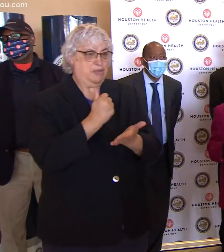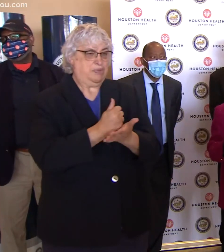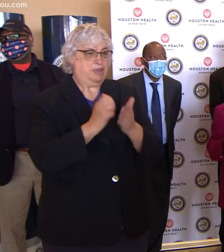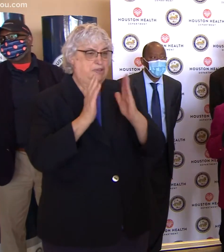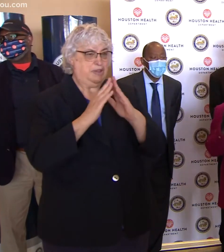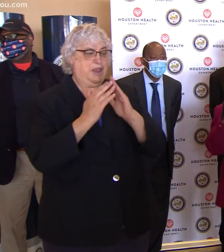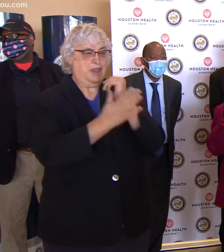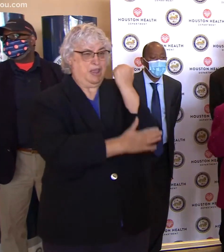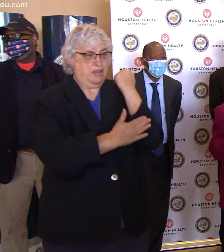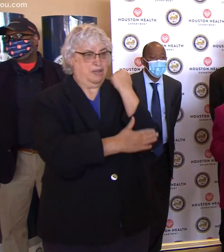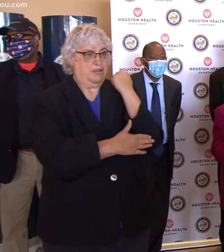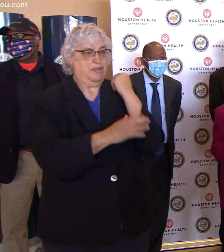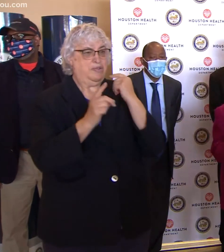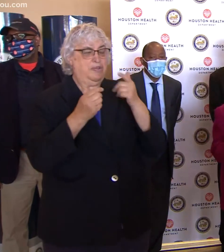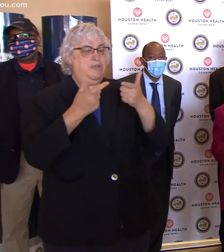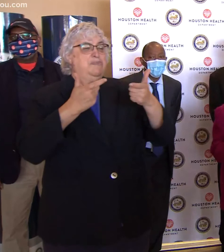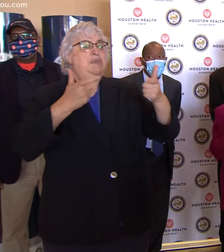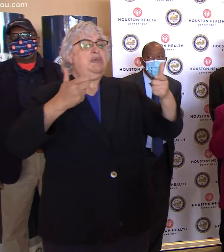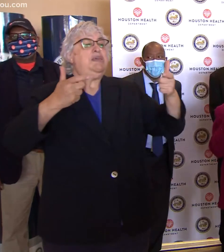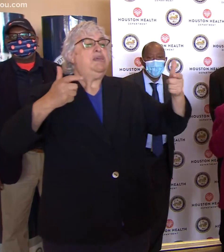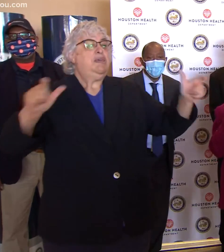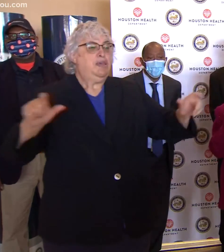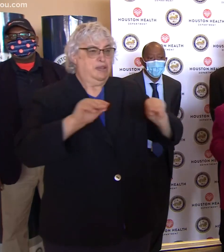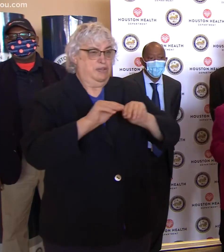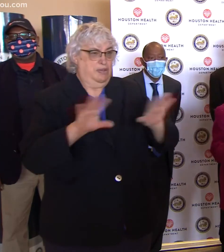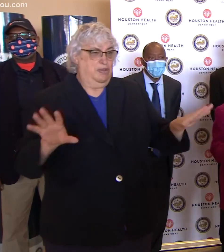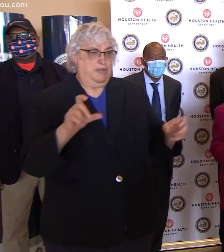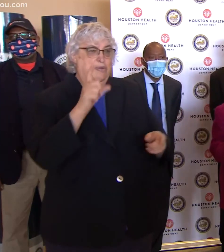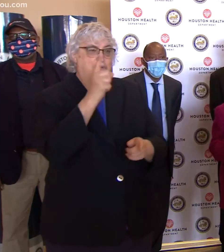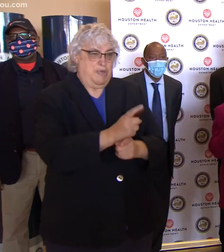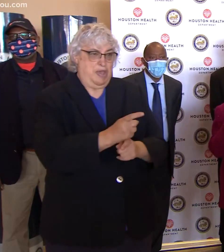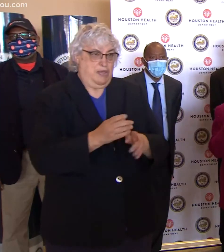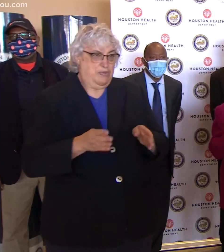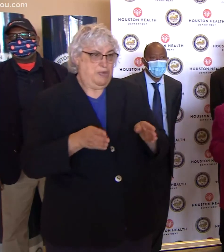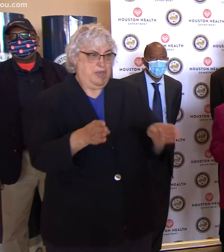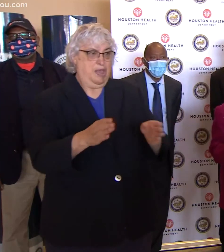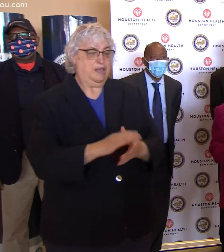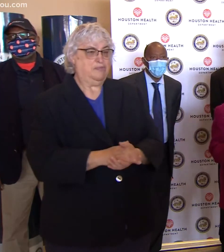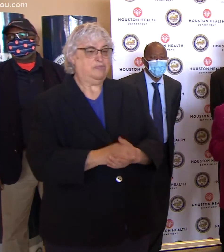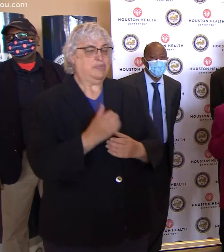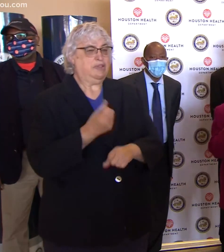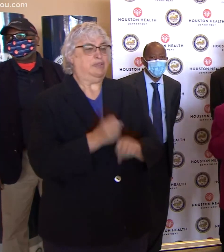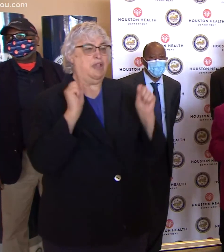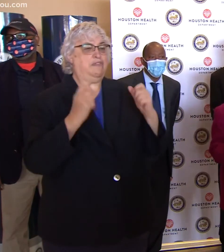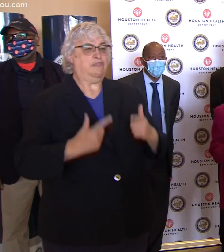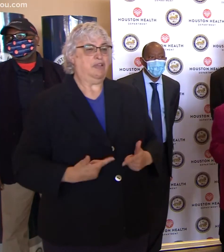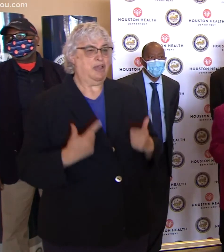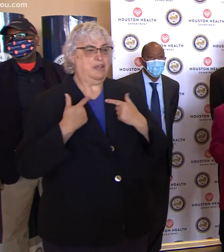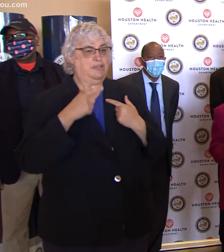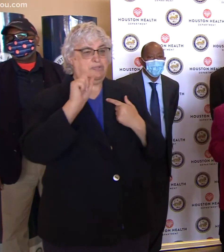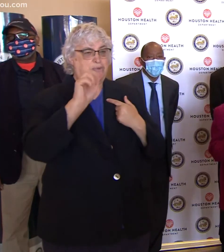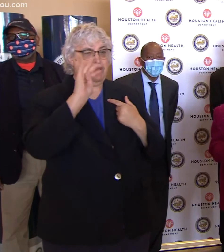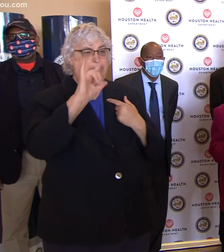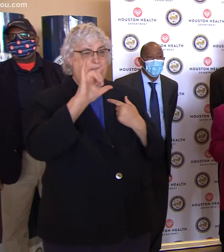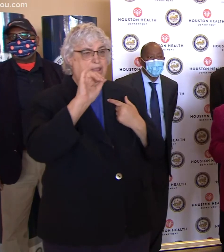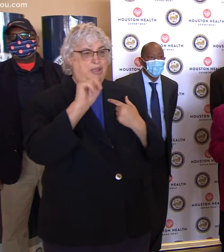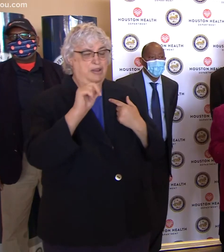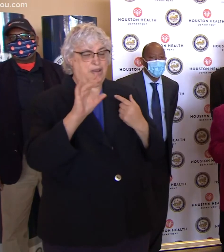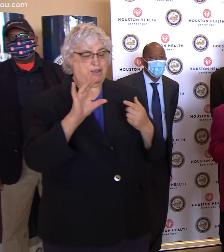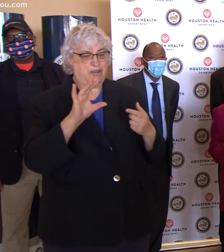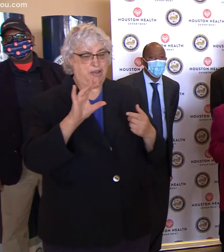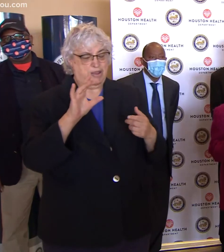and counties do mass distribution and do it right, and to be able to save lives. 20 million Americans are infected